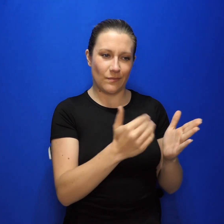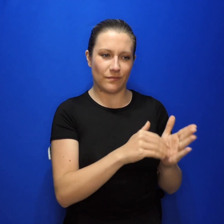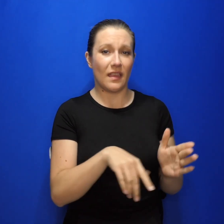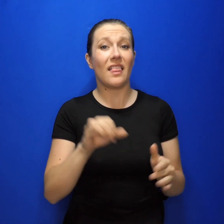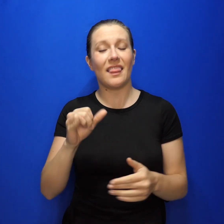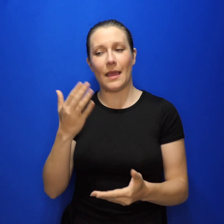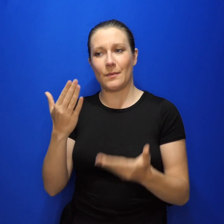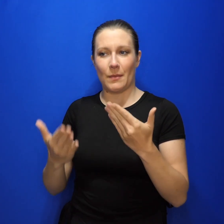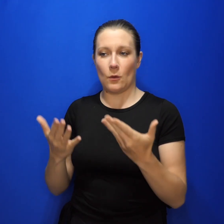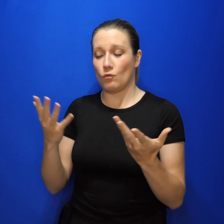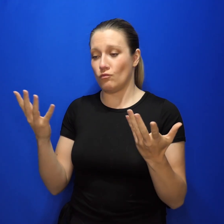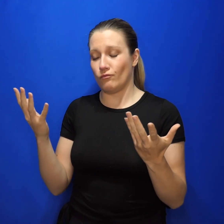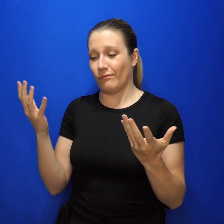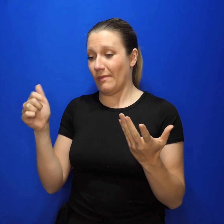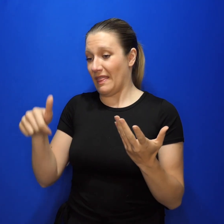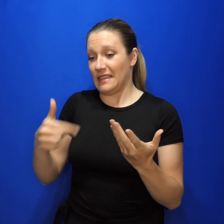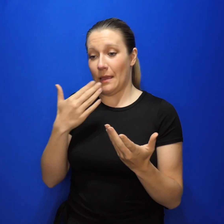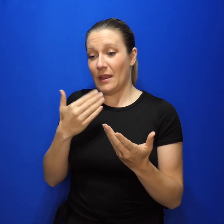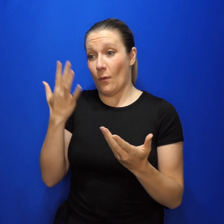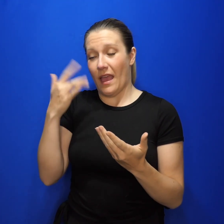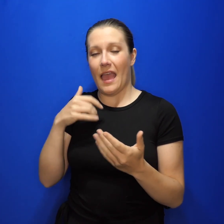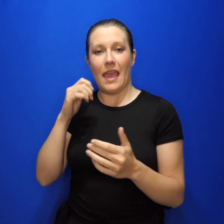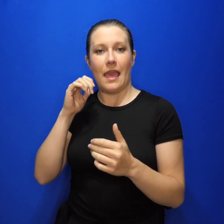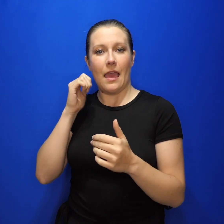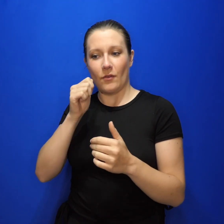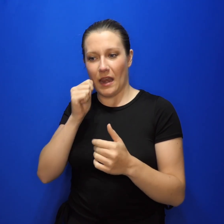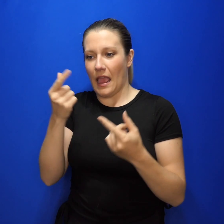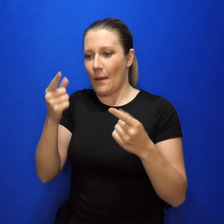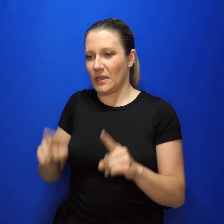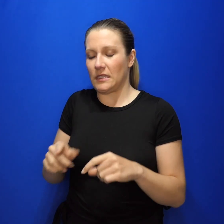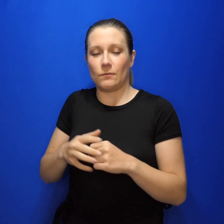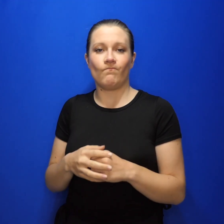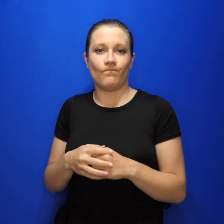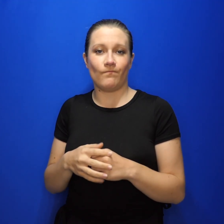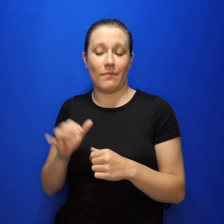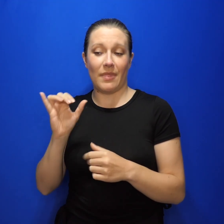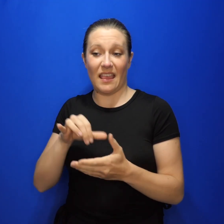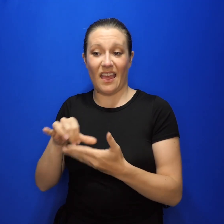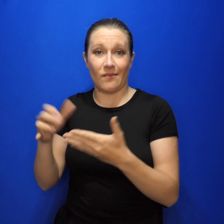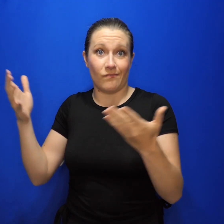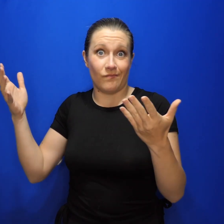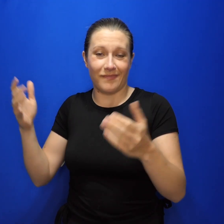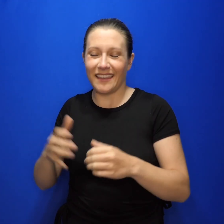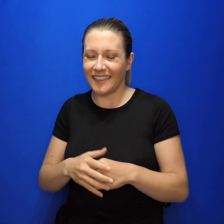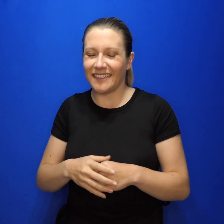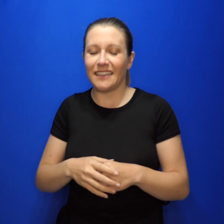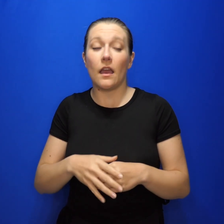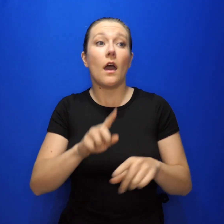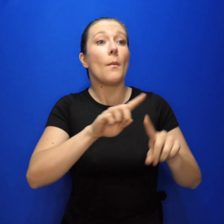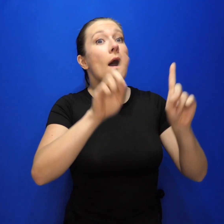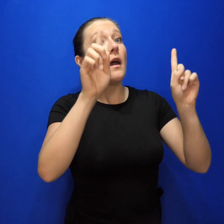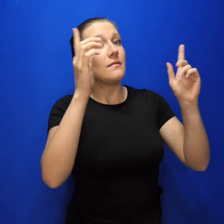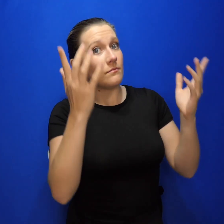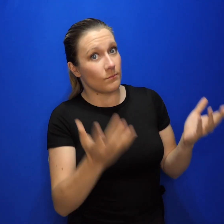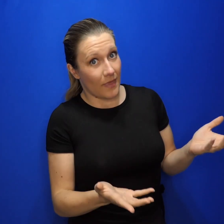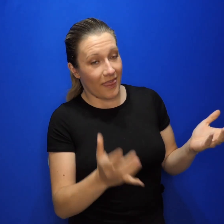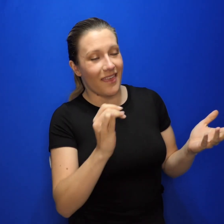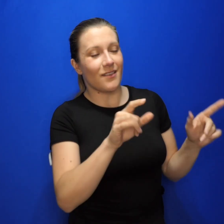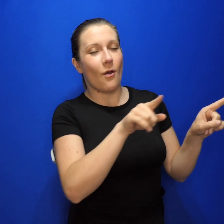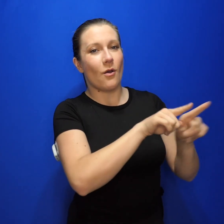And that must be what this is, because it happens every day. And so that's that. Here's a great. But yeah, and those are also the people that